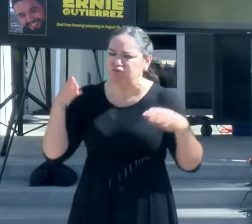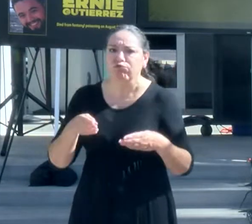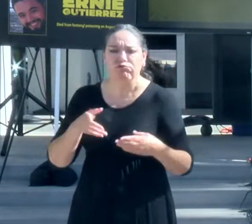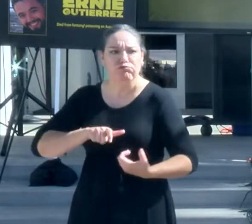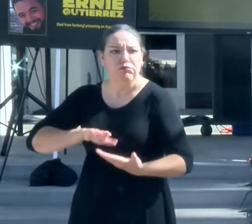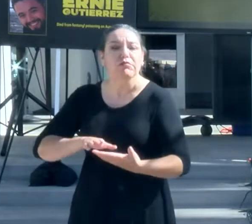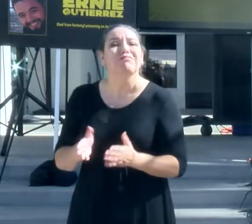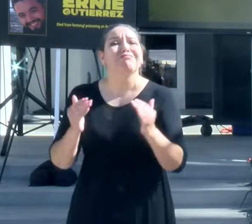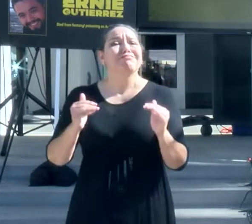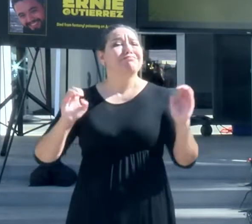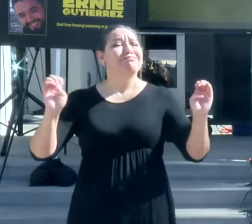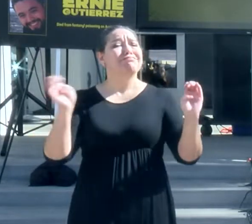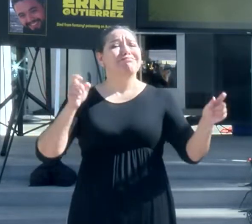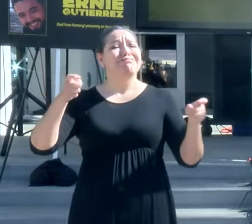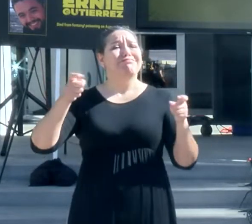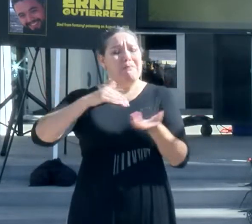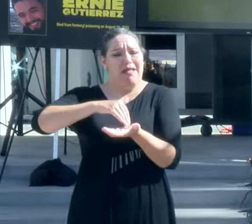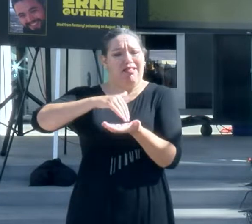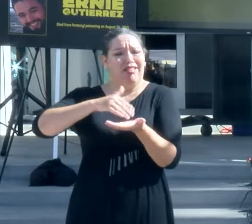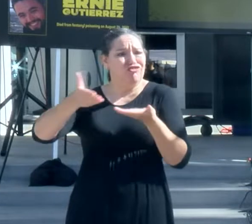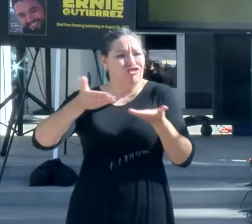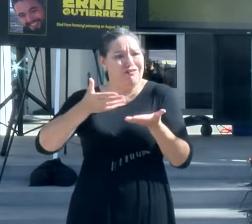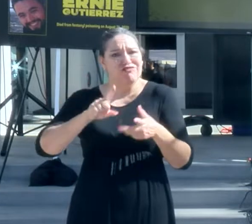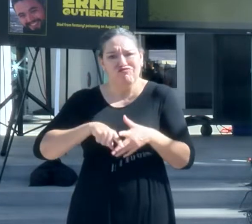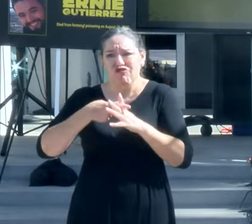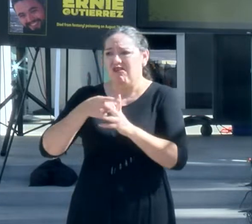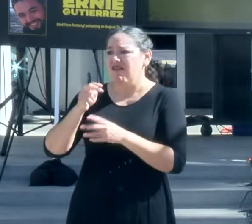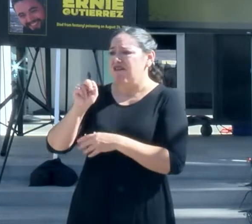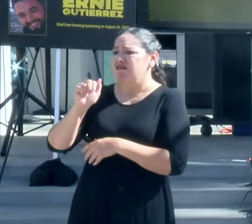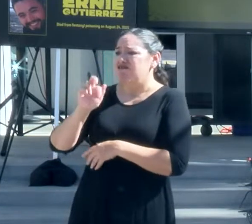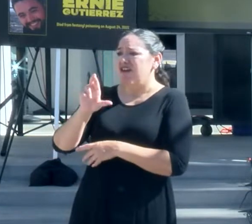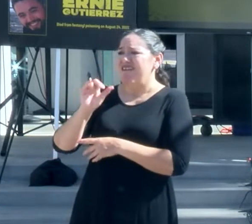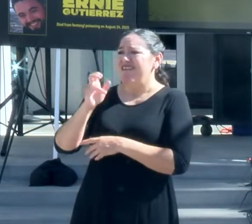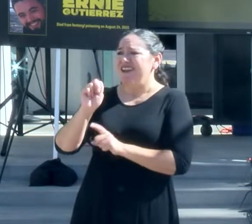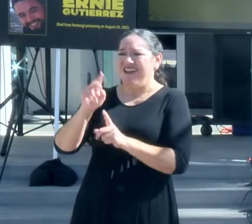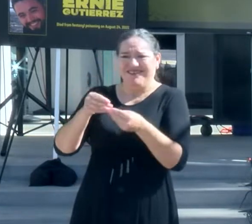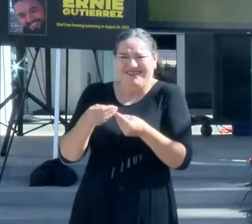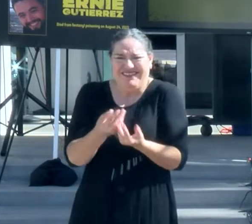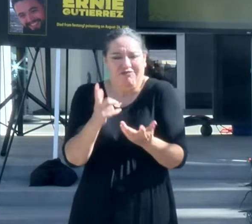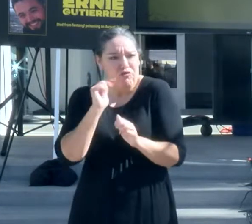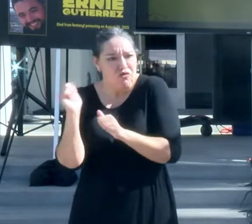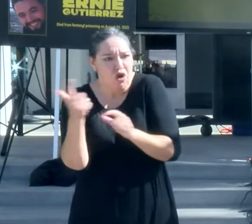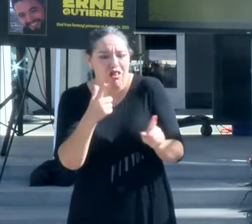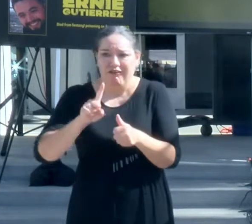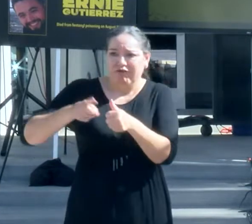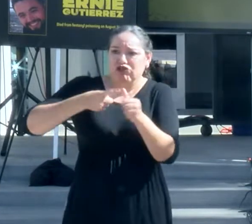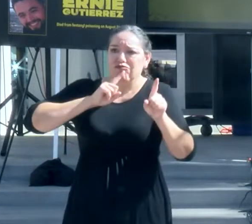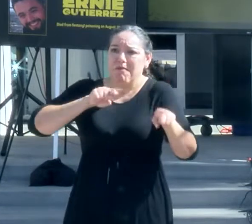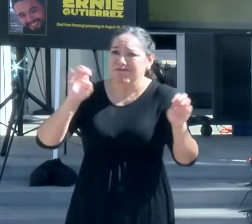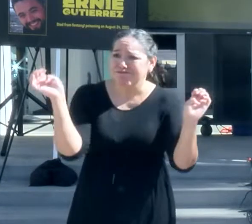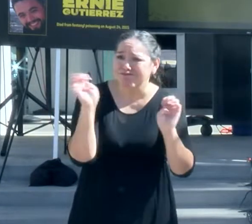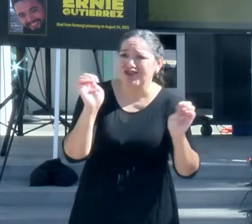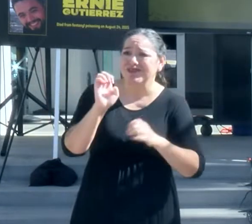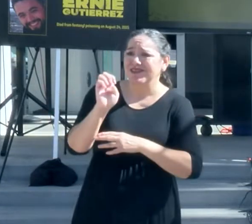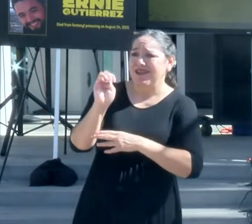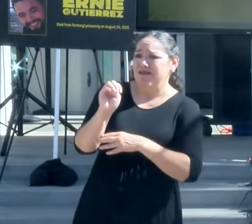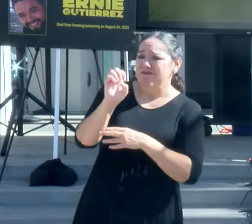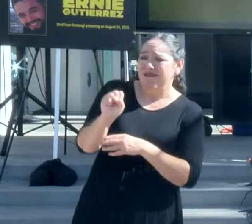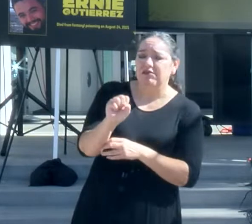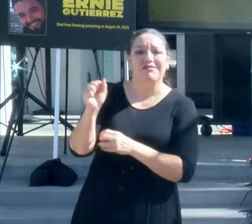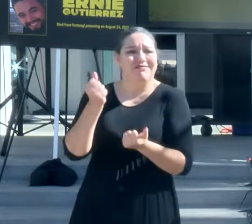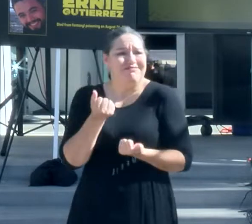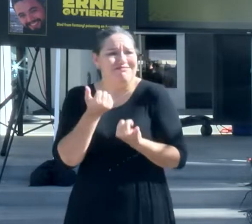The emergency medical services team rolled out Narcan to all first responders, including EMS, fire, and